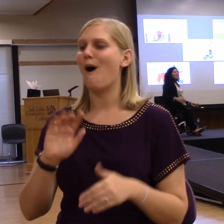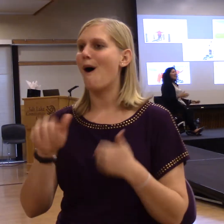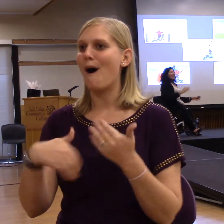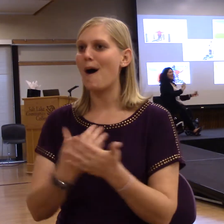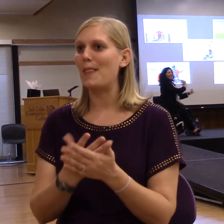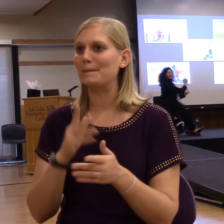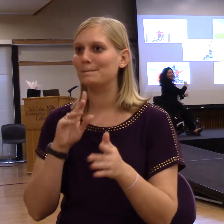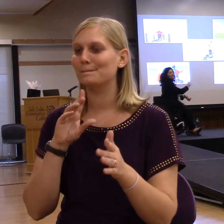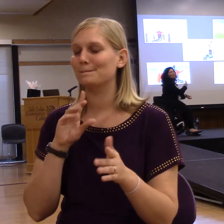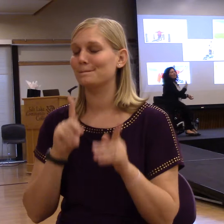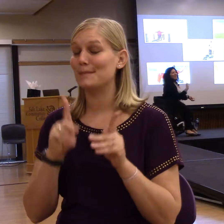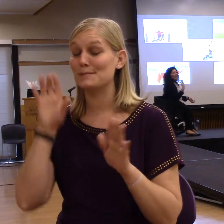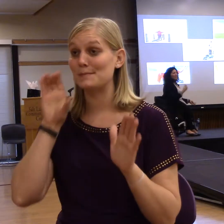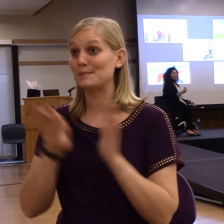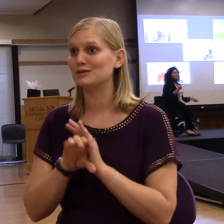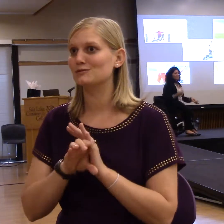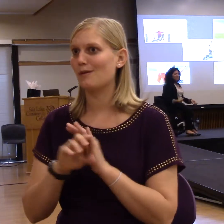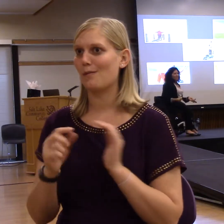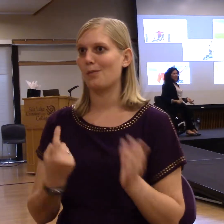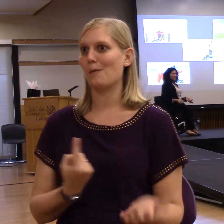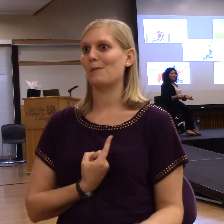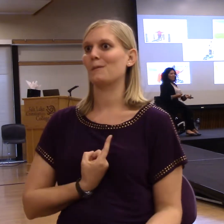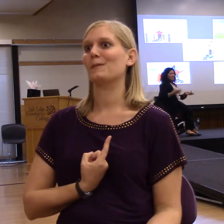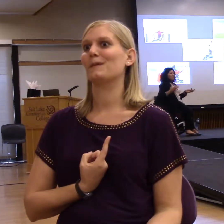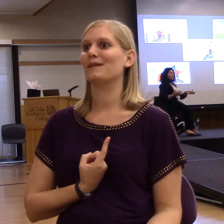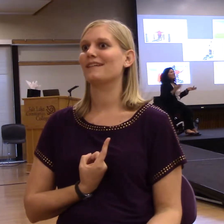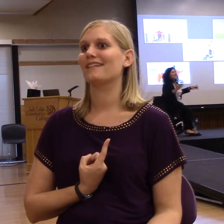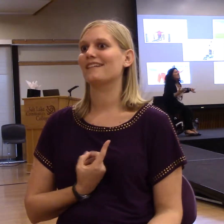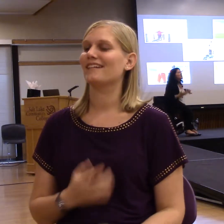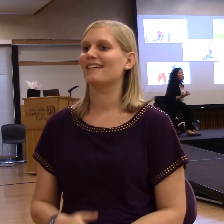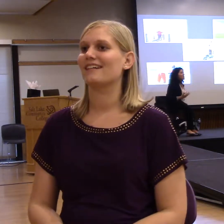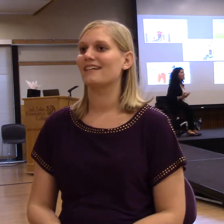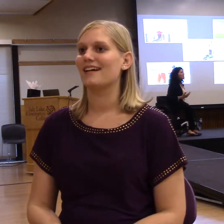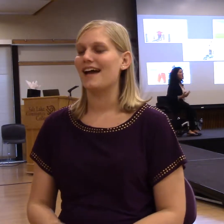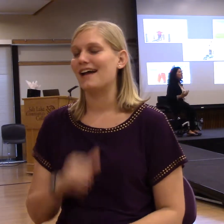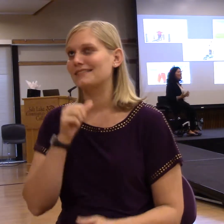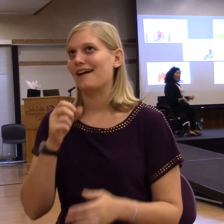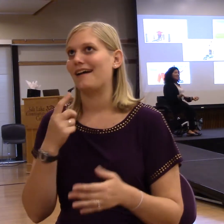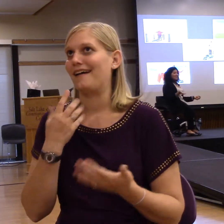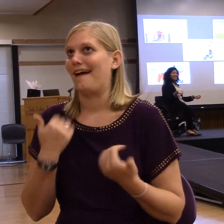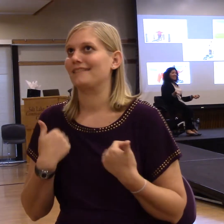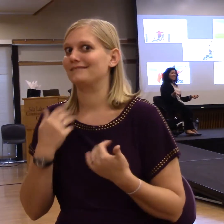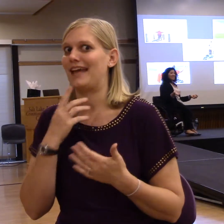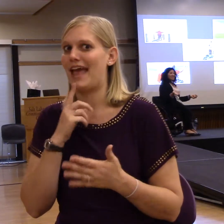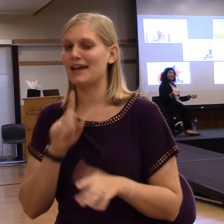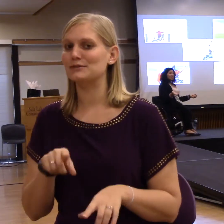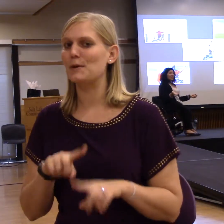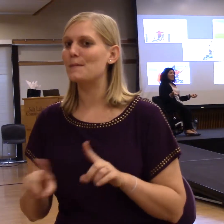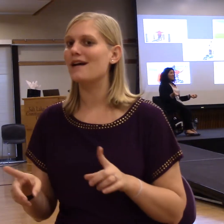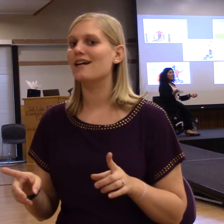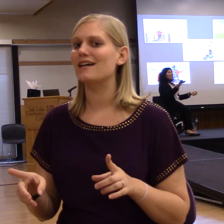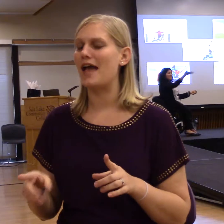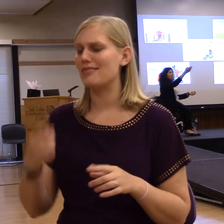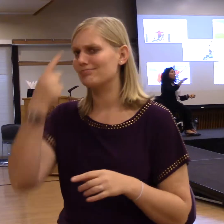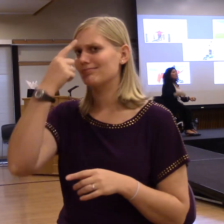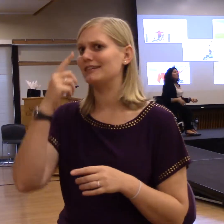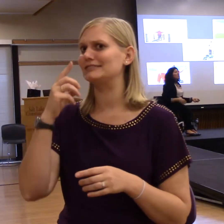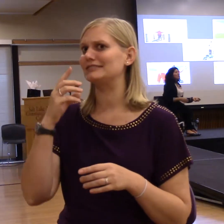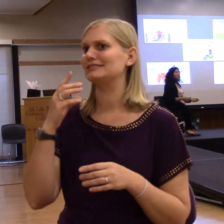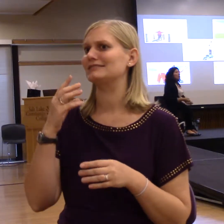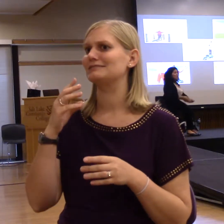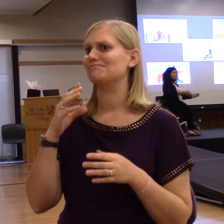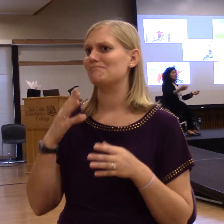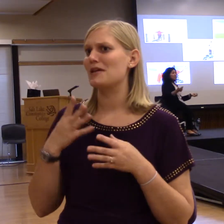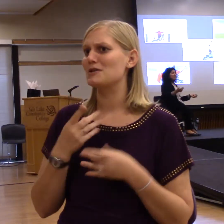Which, I mean, again, I don't really have a strict answer for this one. I just think it's an interesting trend. Disabled